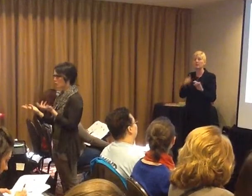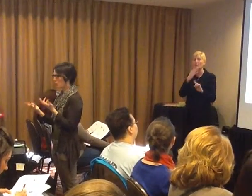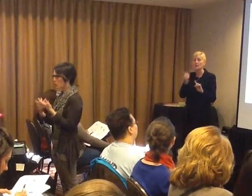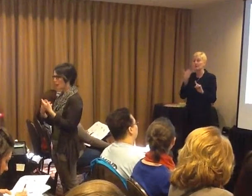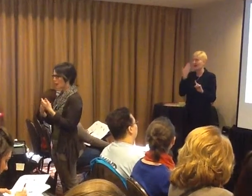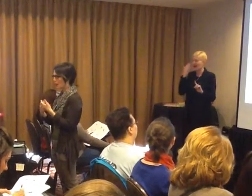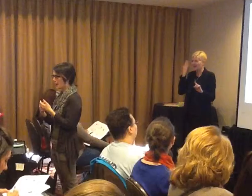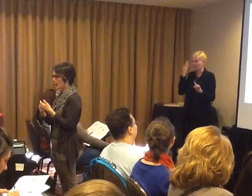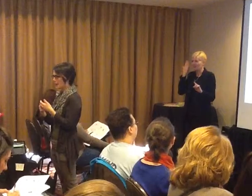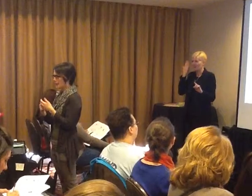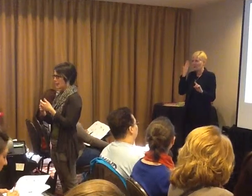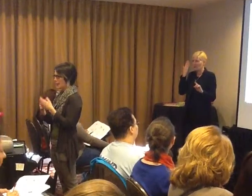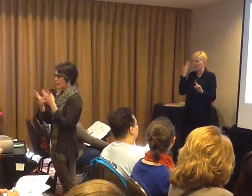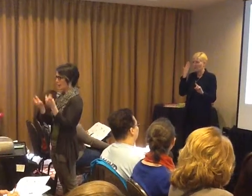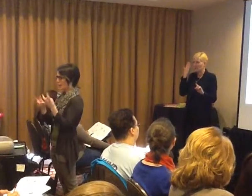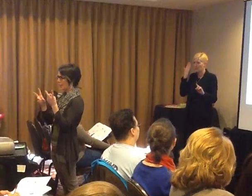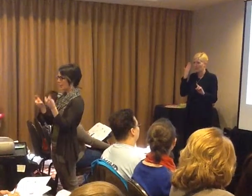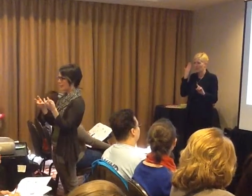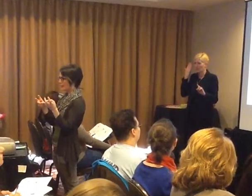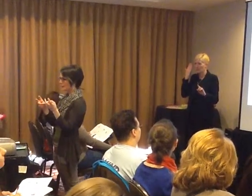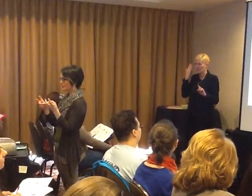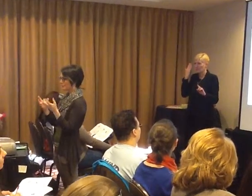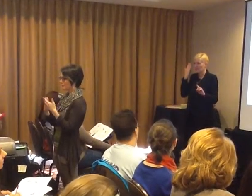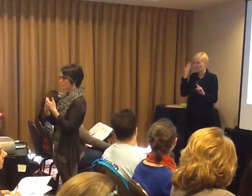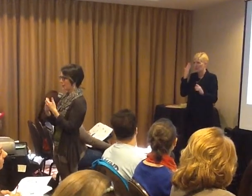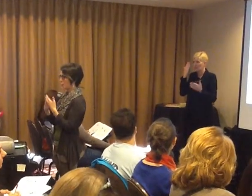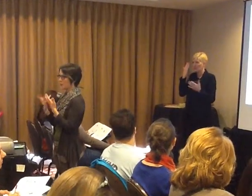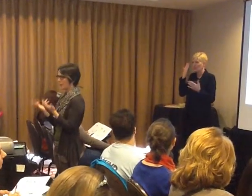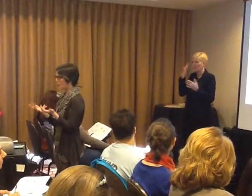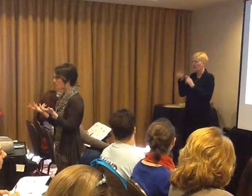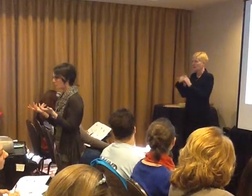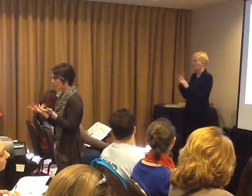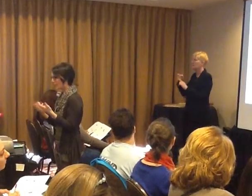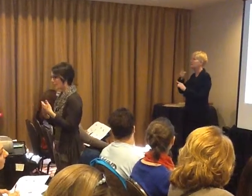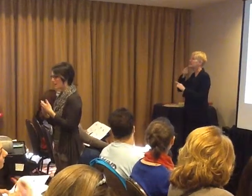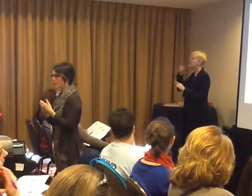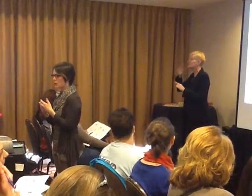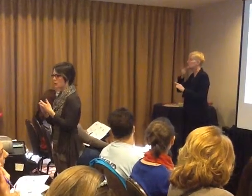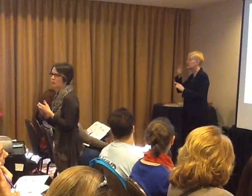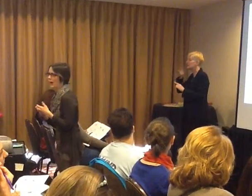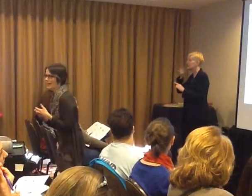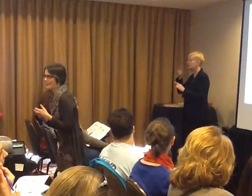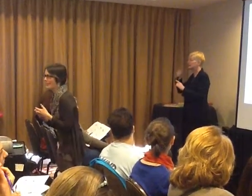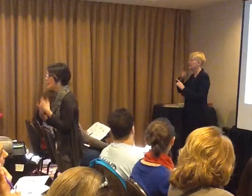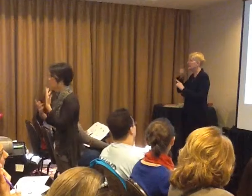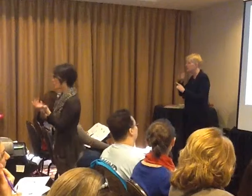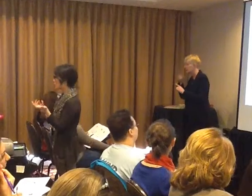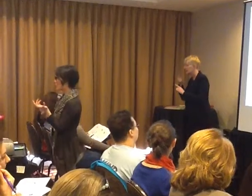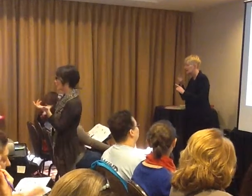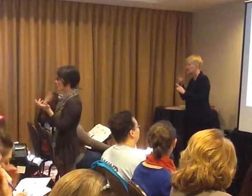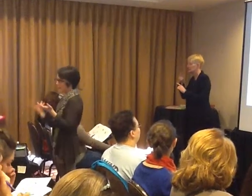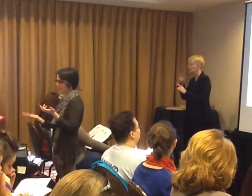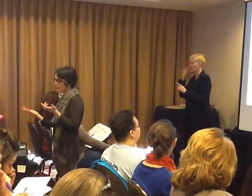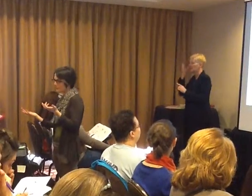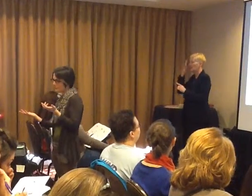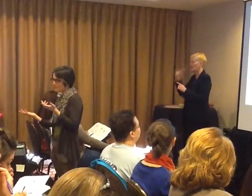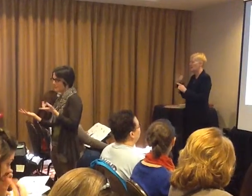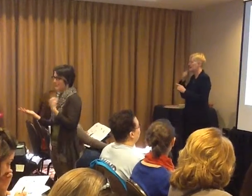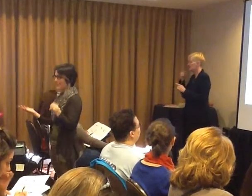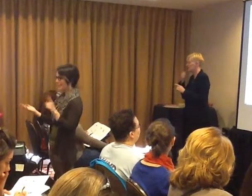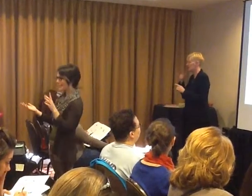not sure what the hearing equivalent would be. I'm not really sure why a hearing child would